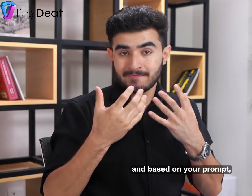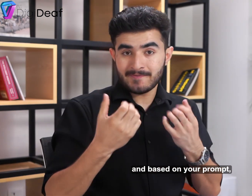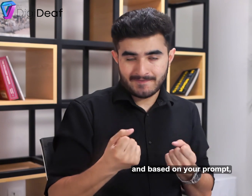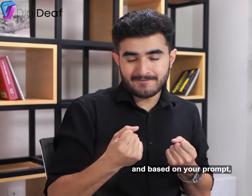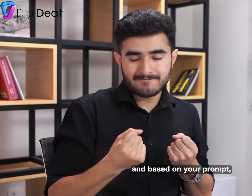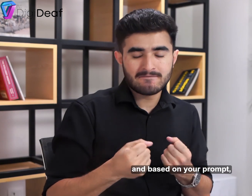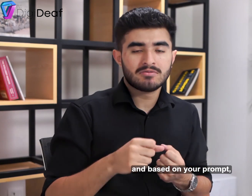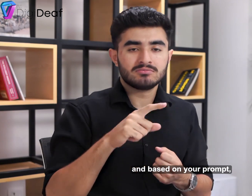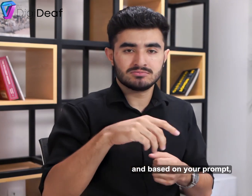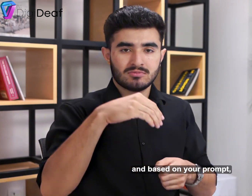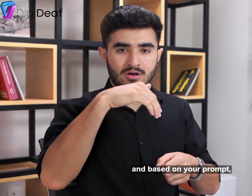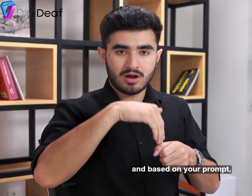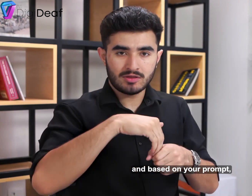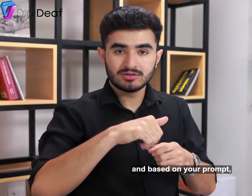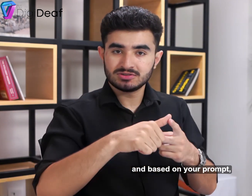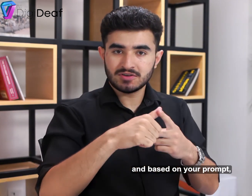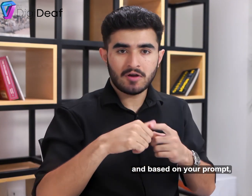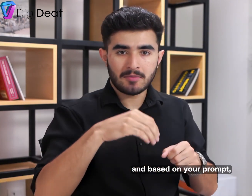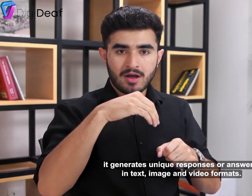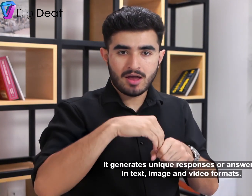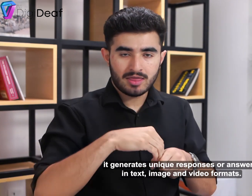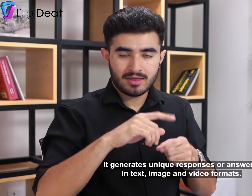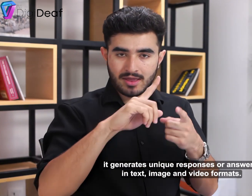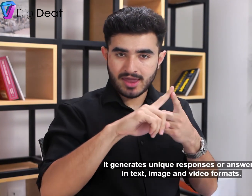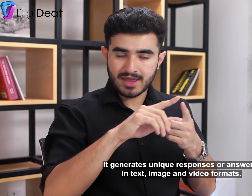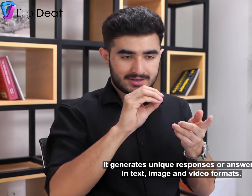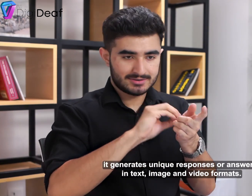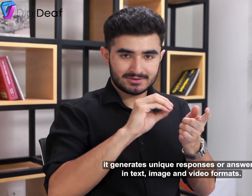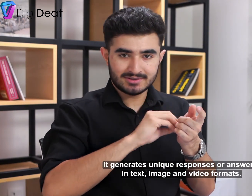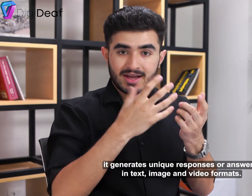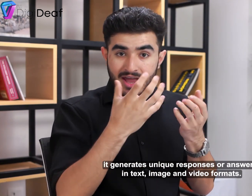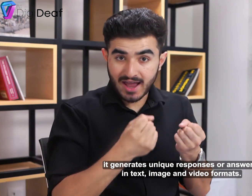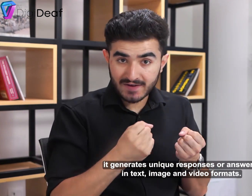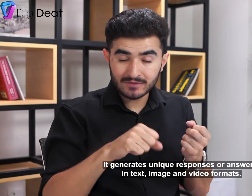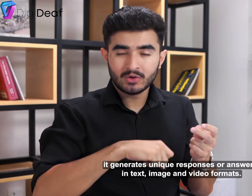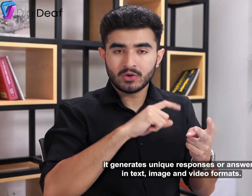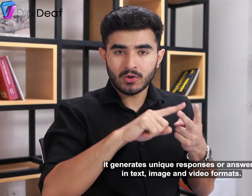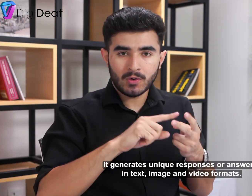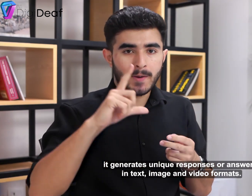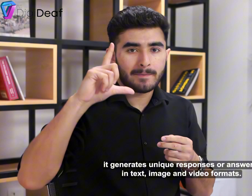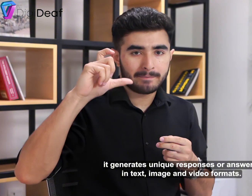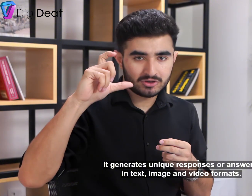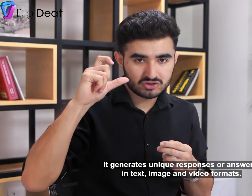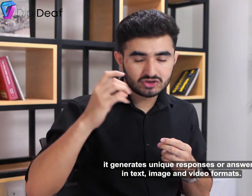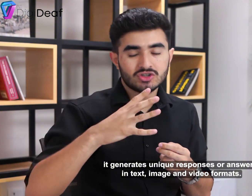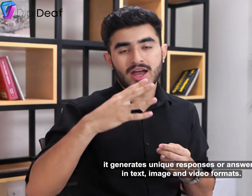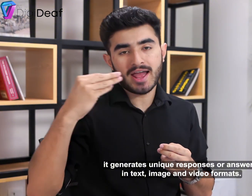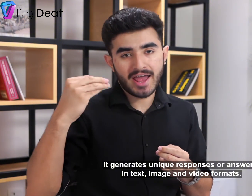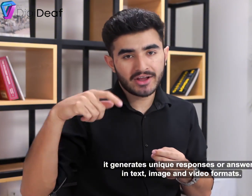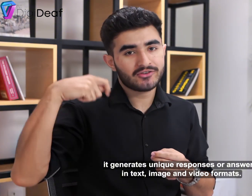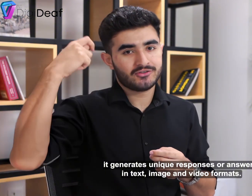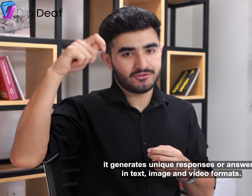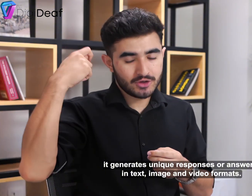and based on your prompt, it generates unique responses or answers in text, image, and video formats.